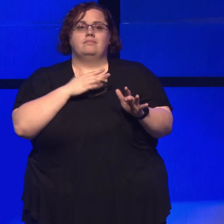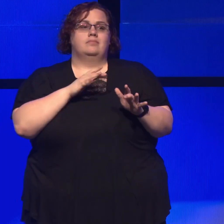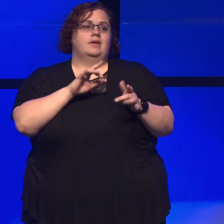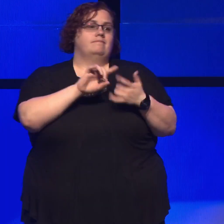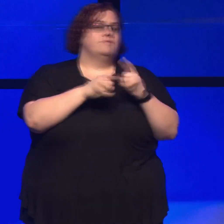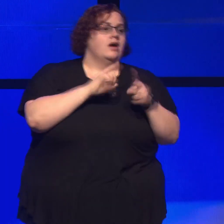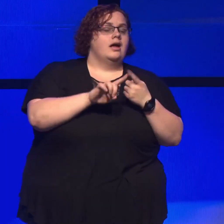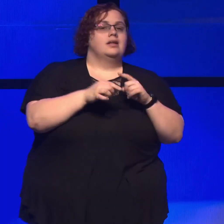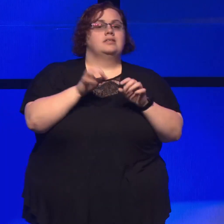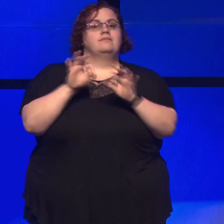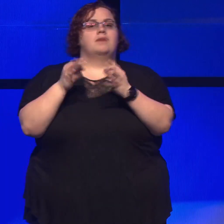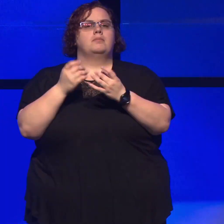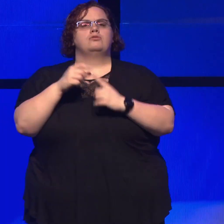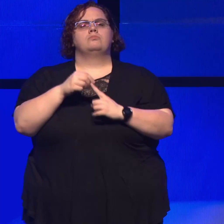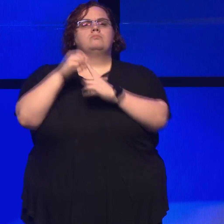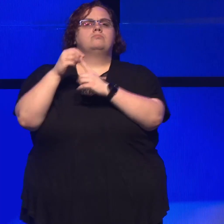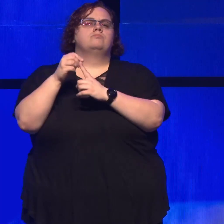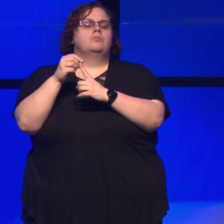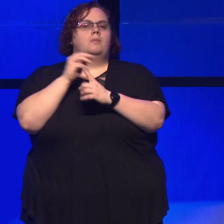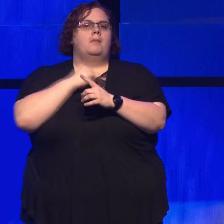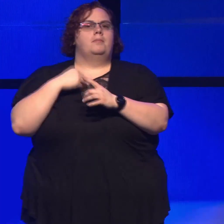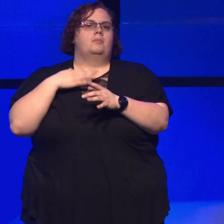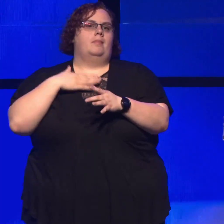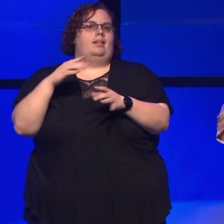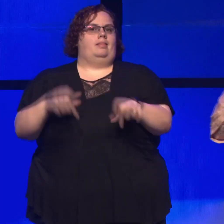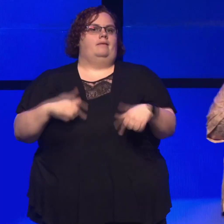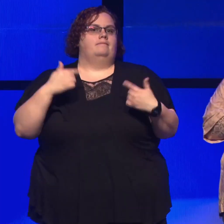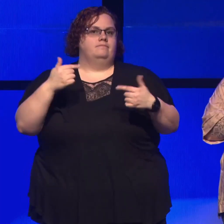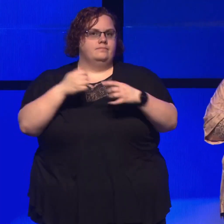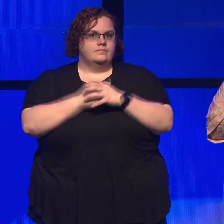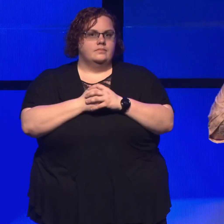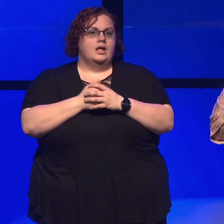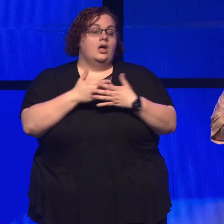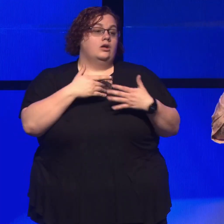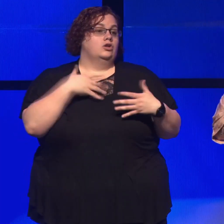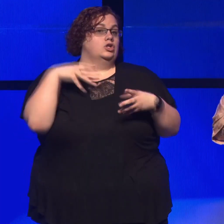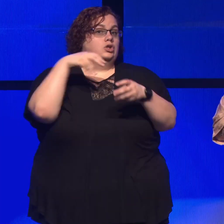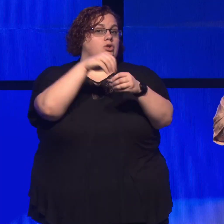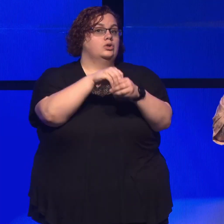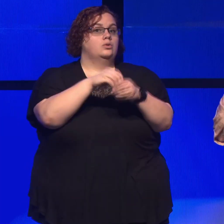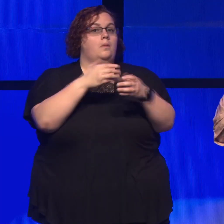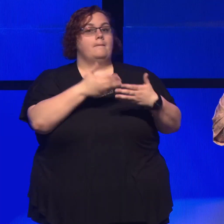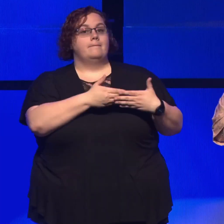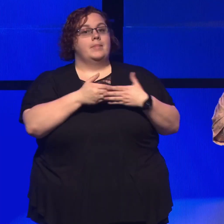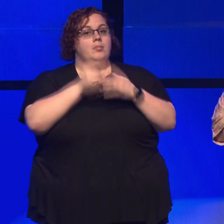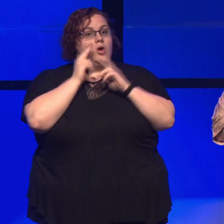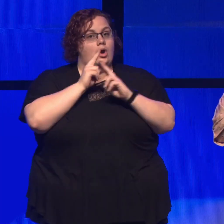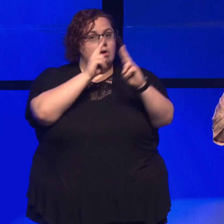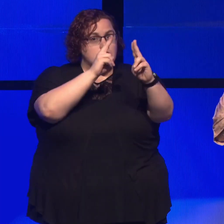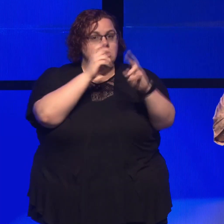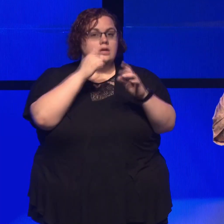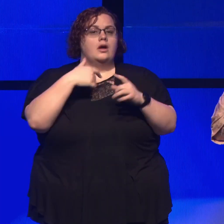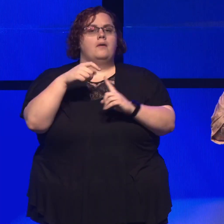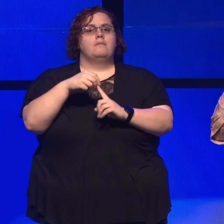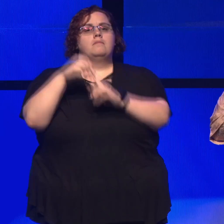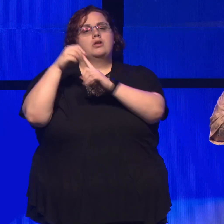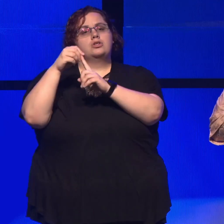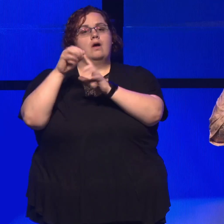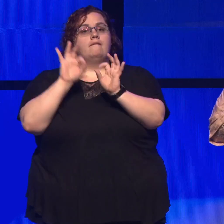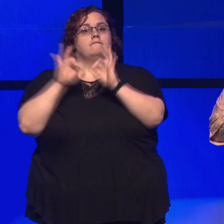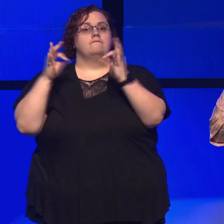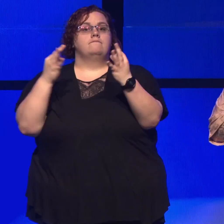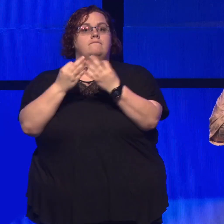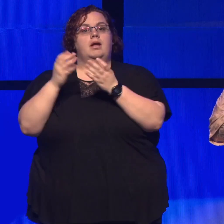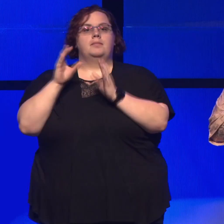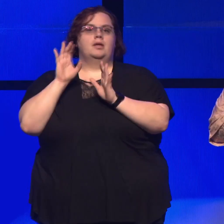those special in my life. So our service will include baby dedications, and we'll have a special family photo booth set up in the atrium if you'd like